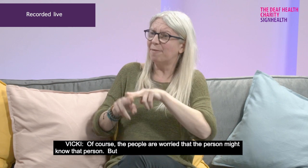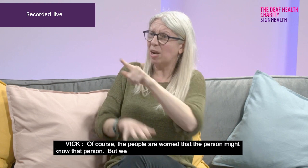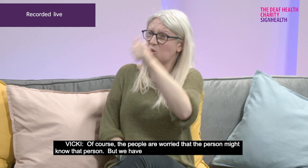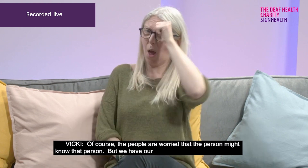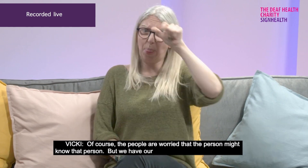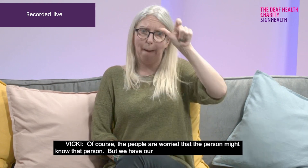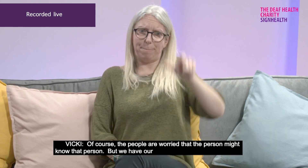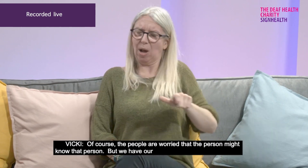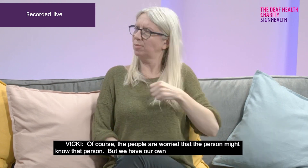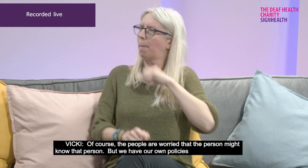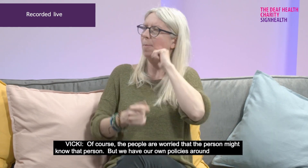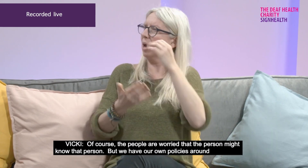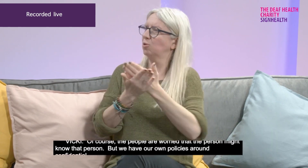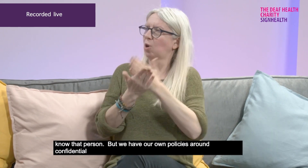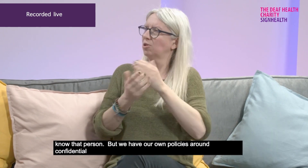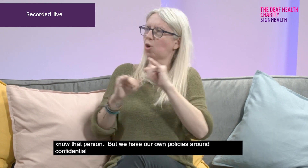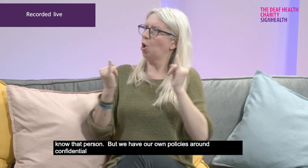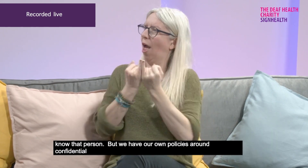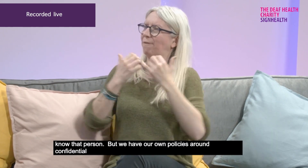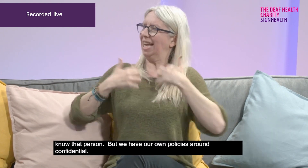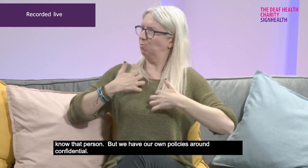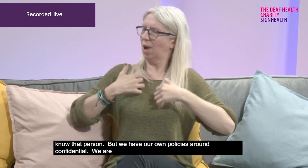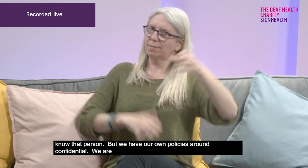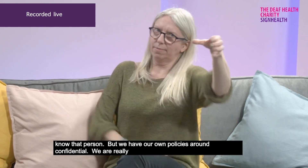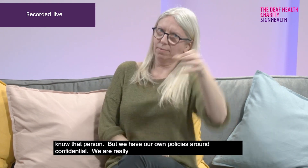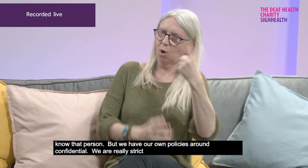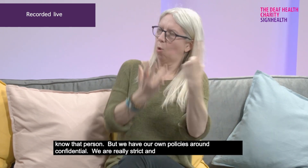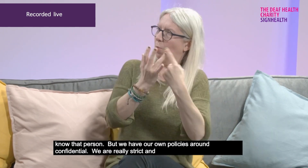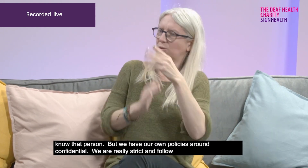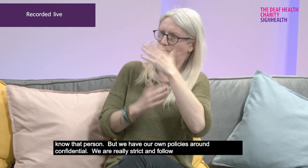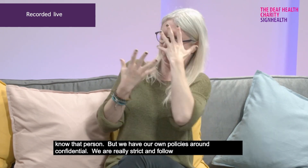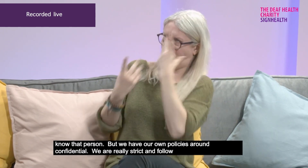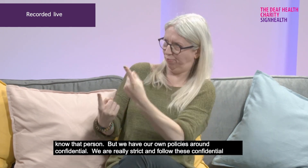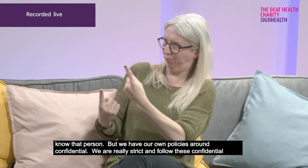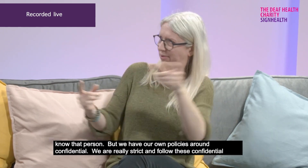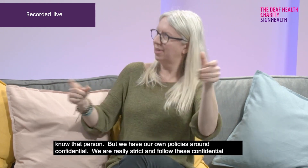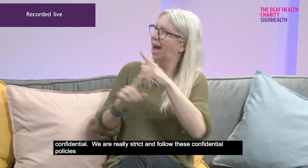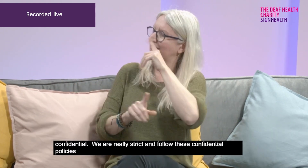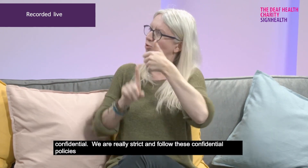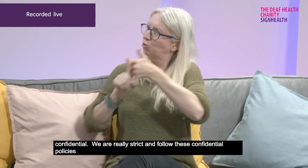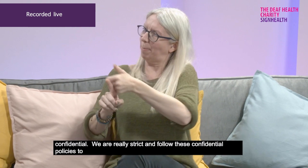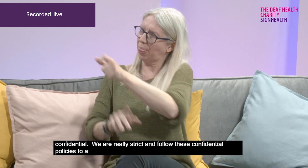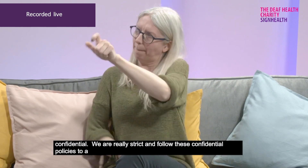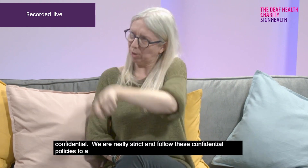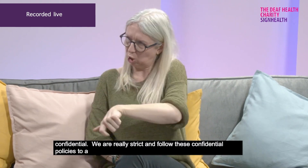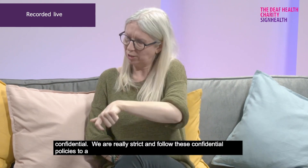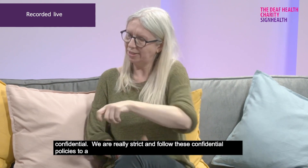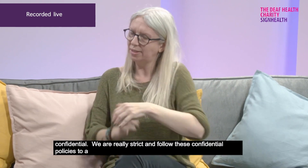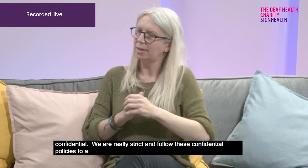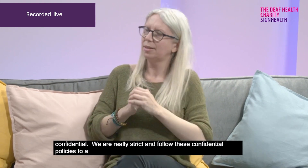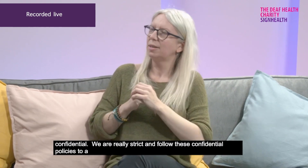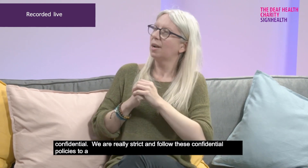really strict and we follow these confidential policies to a T. We reassure the person. It doesn't matter if